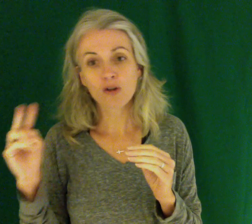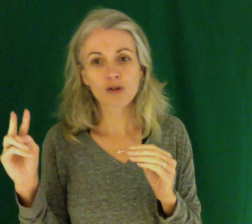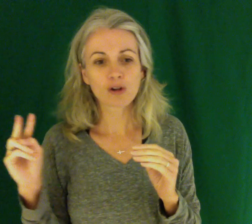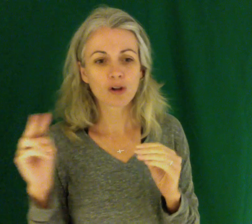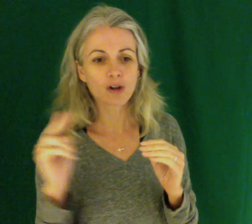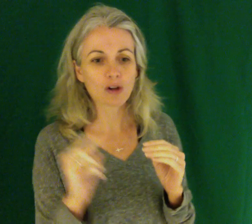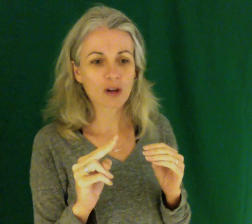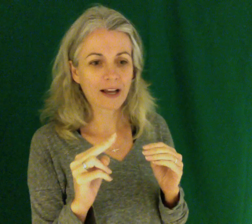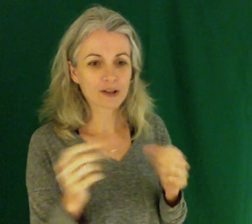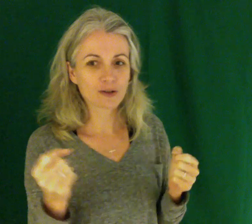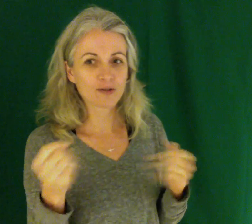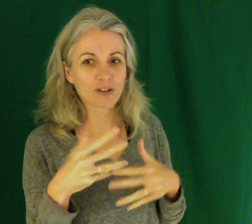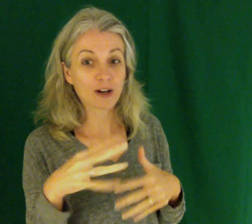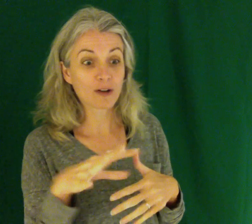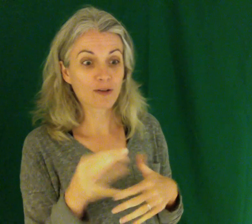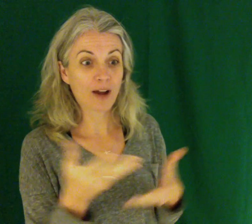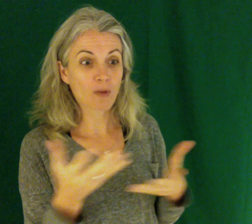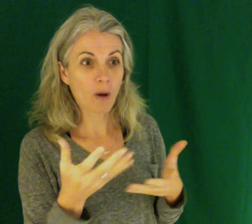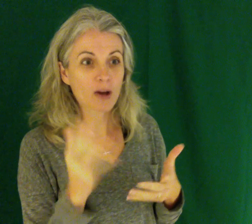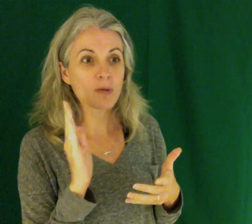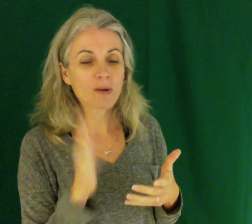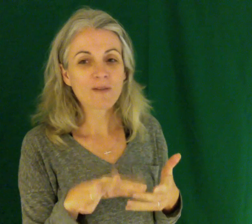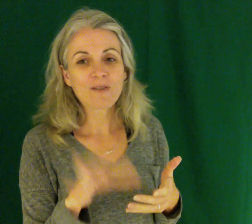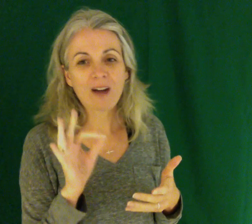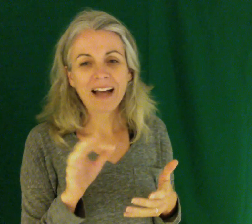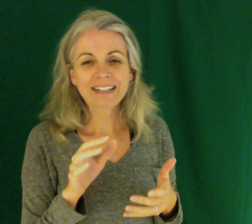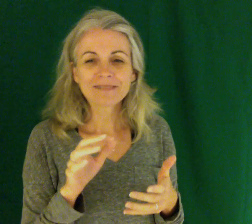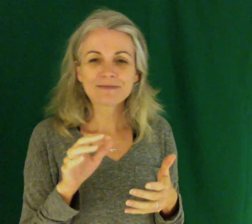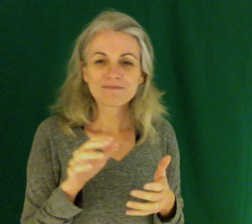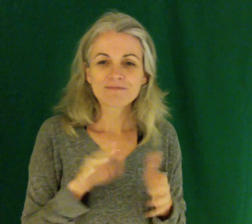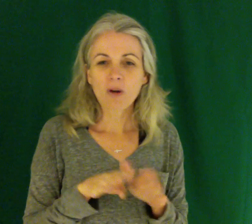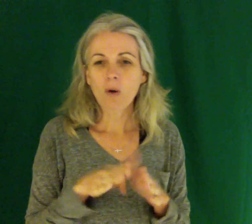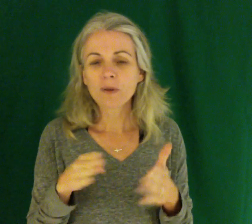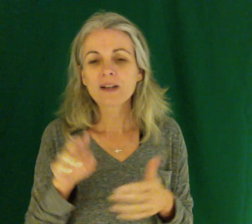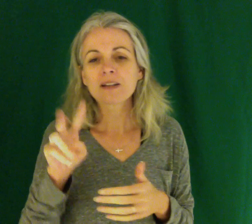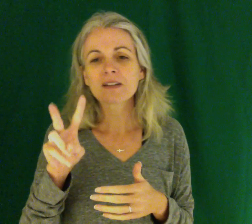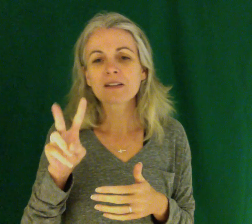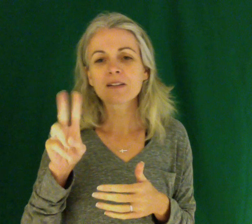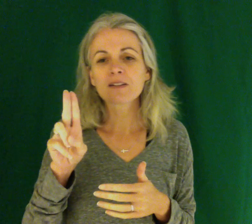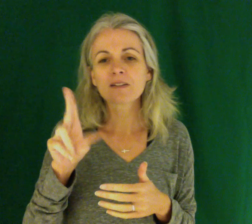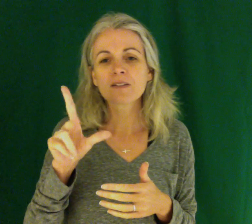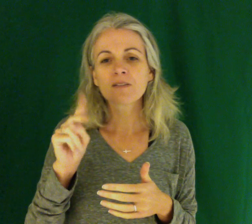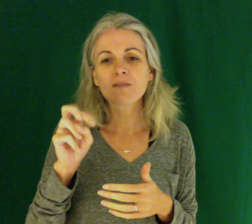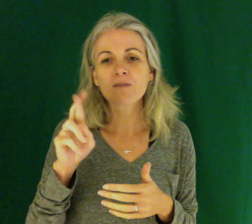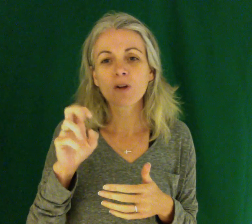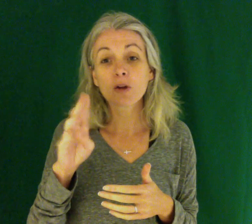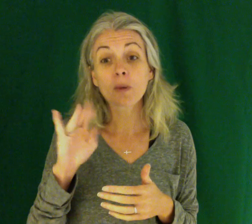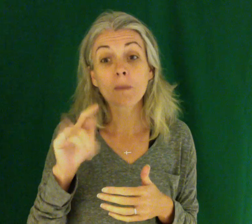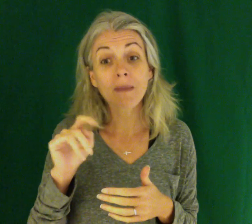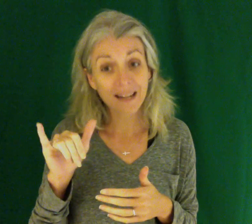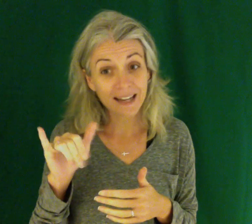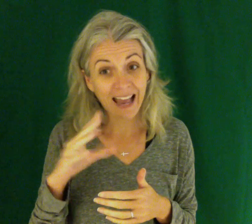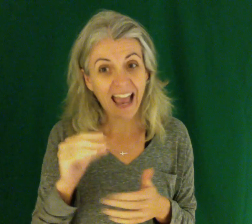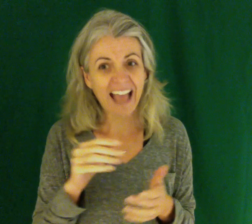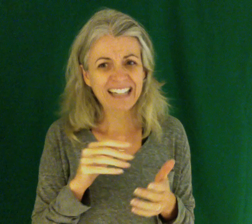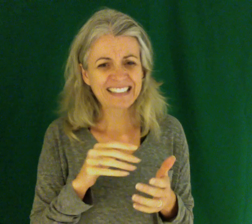going to discover? Vulnerability and the pain of tenderness and shaky tenderness,